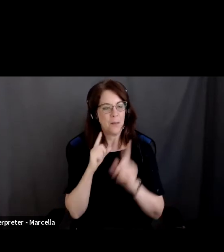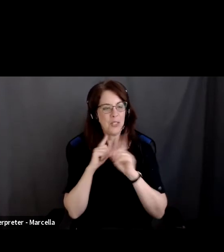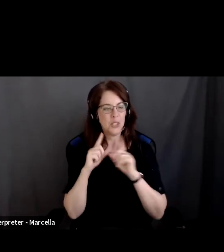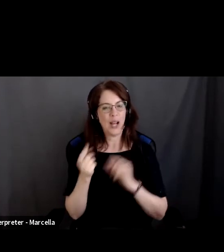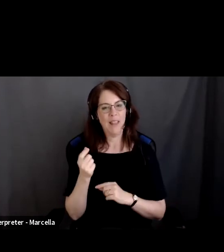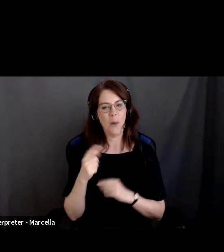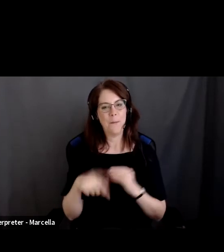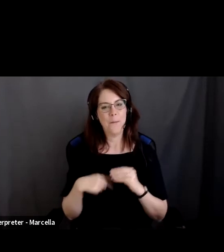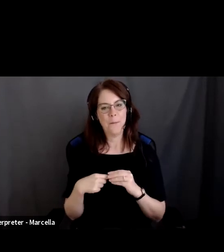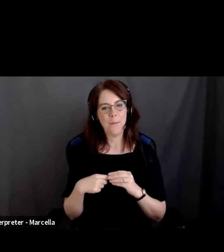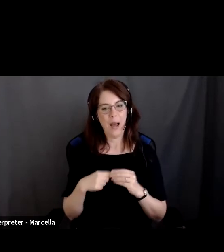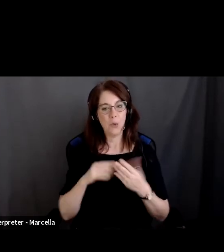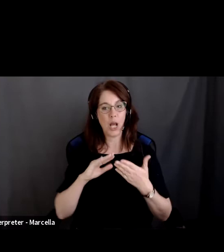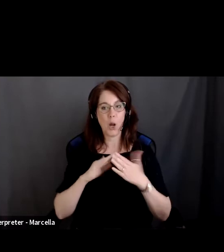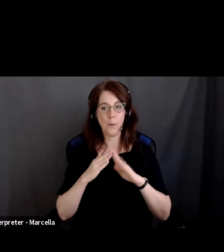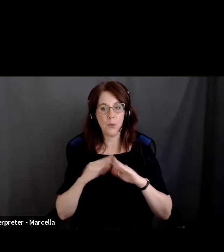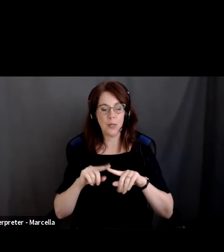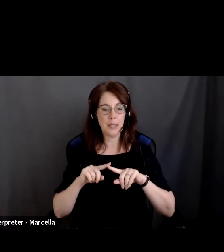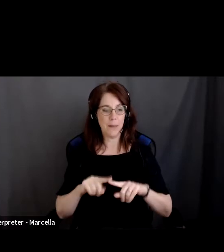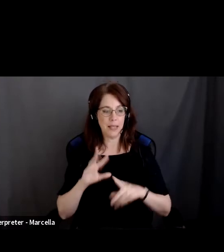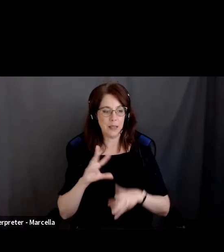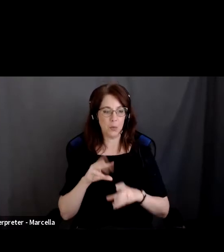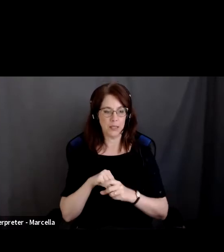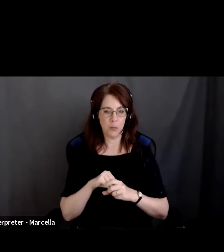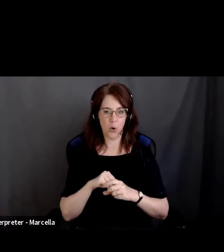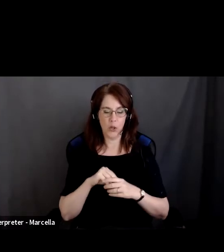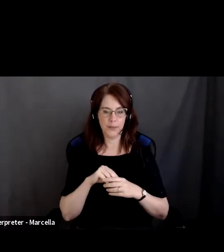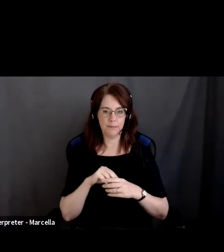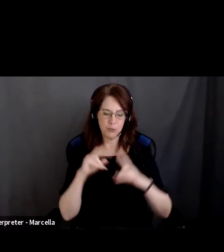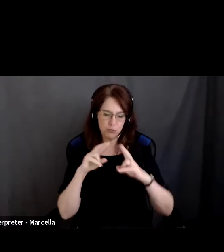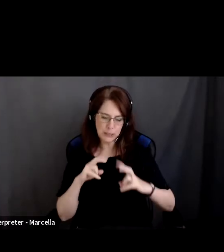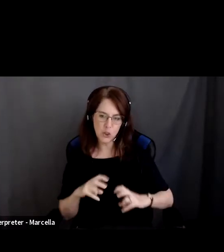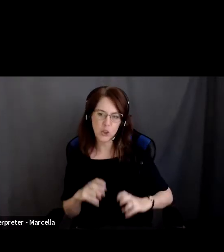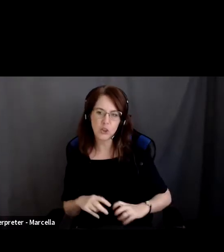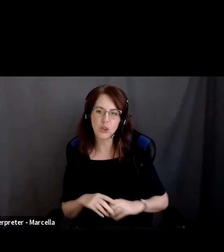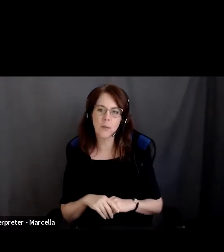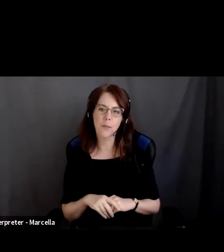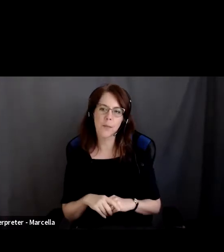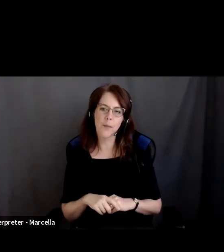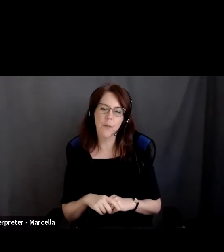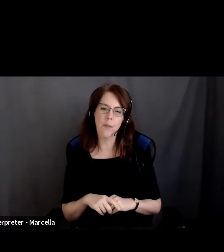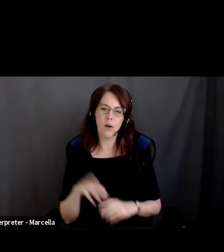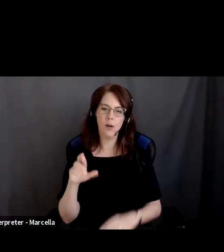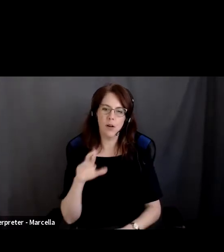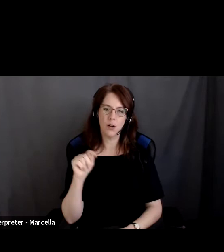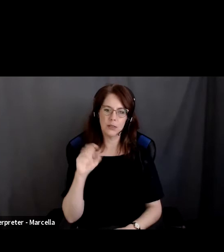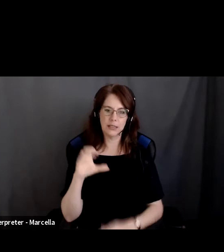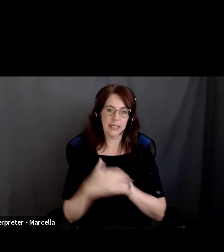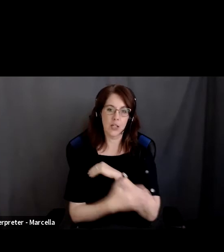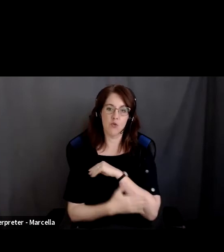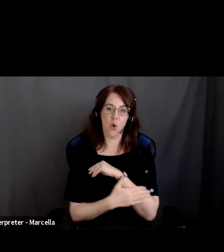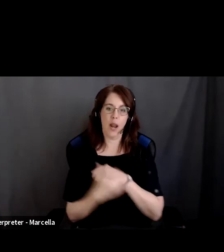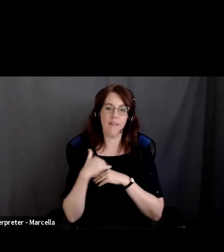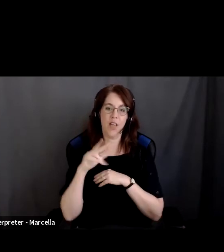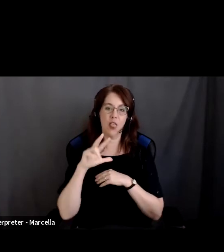about community-based participatory research. So the RTC Rural has a